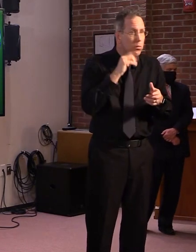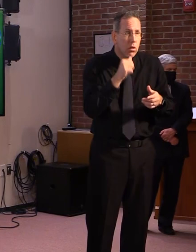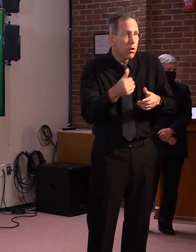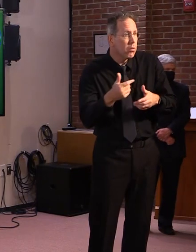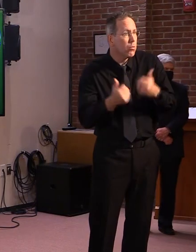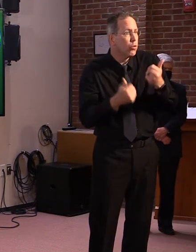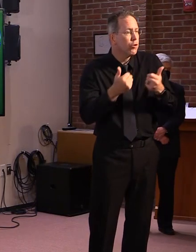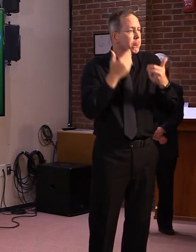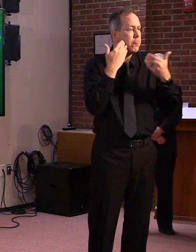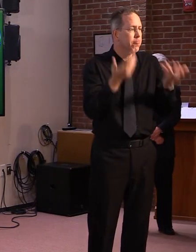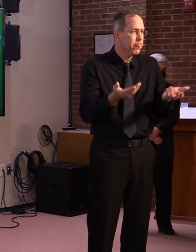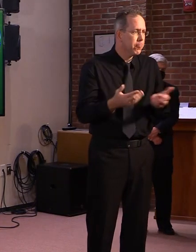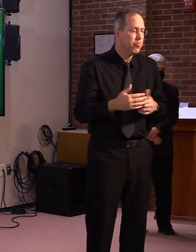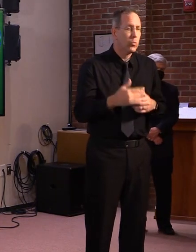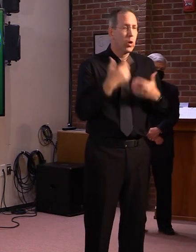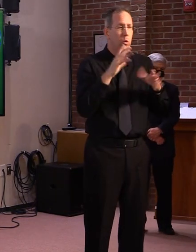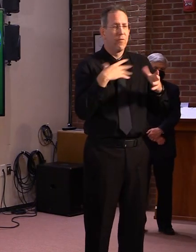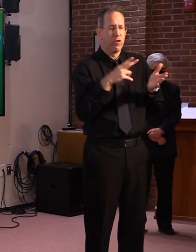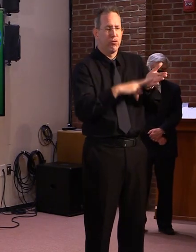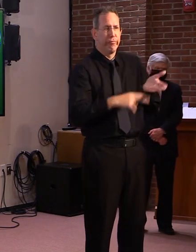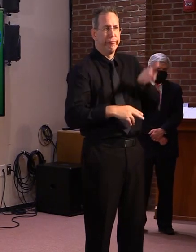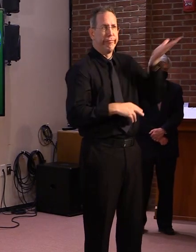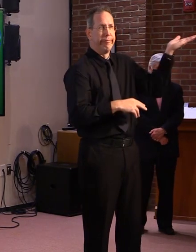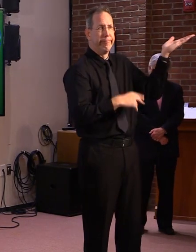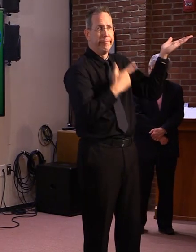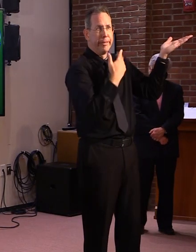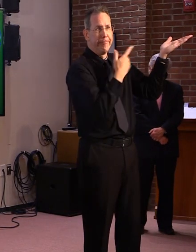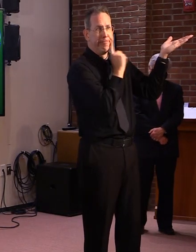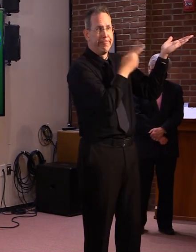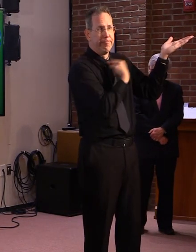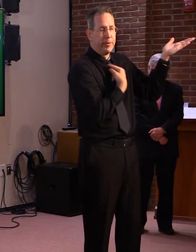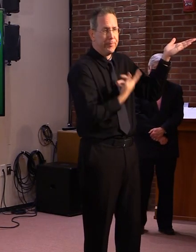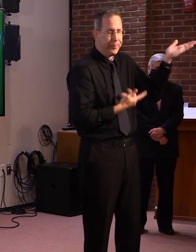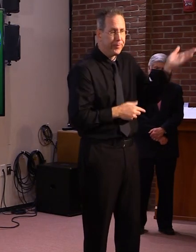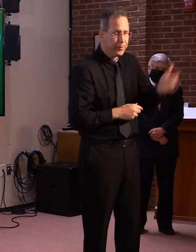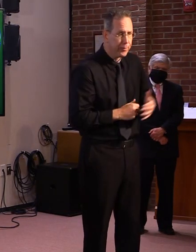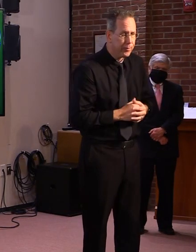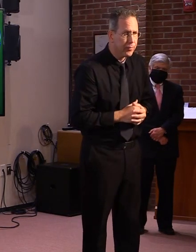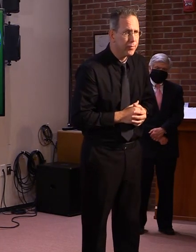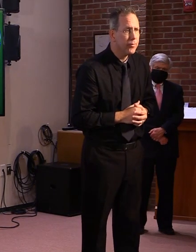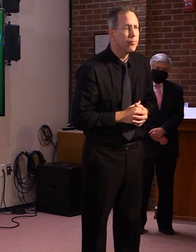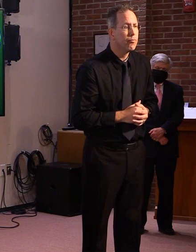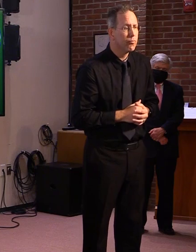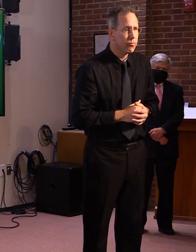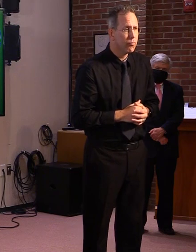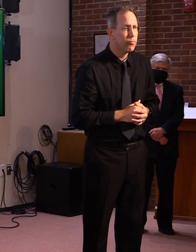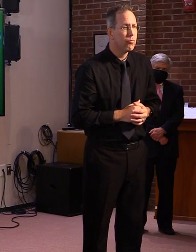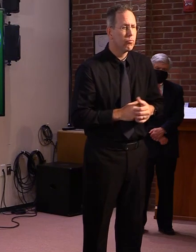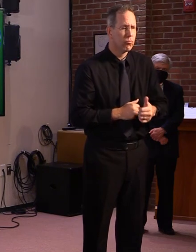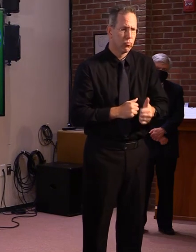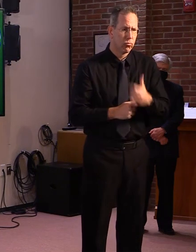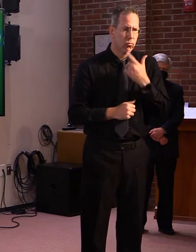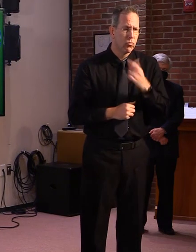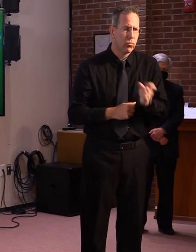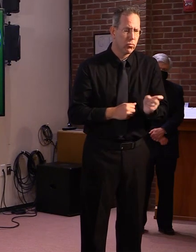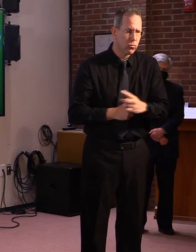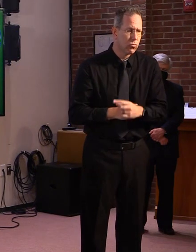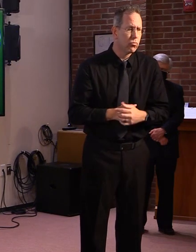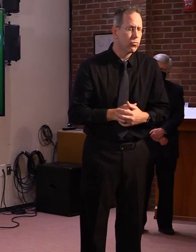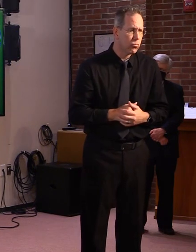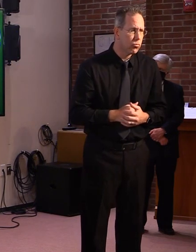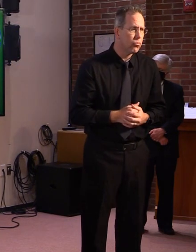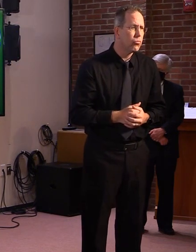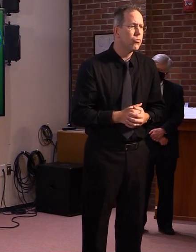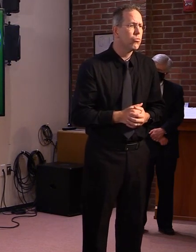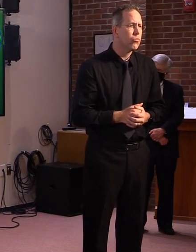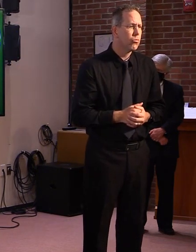federal government through USCIS at this time. All right, thank you very much. I just have one quick follow-up for Dr. Levine.